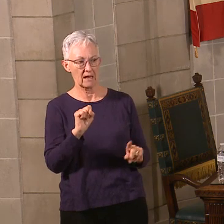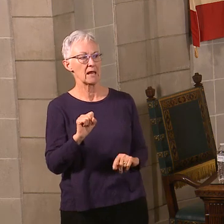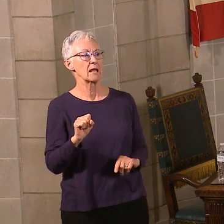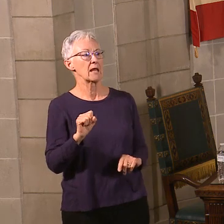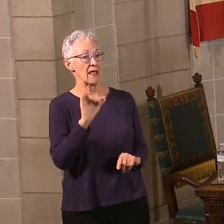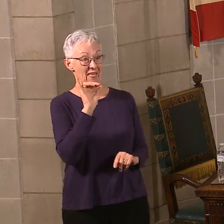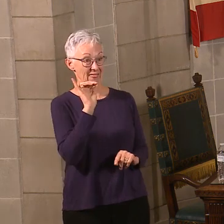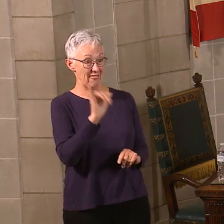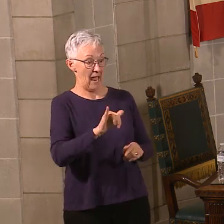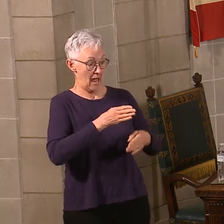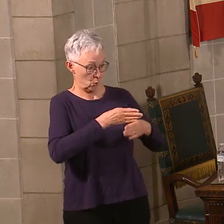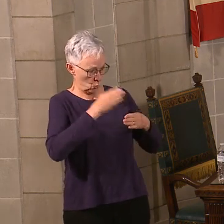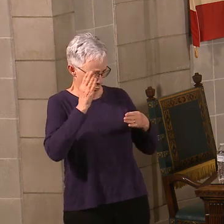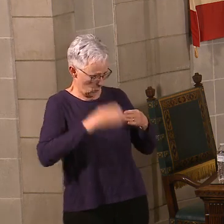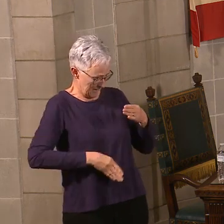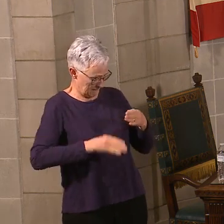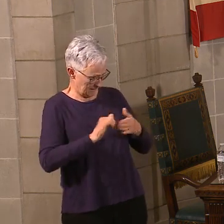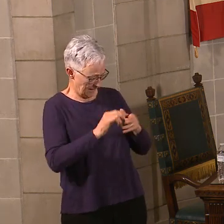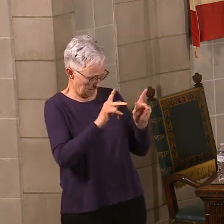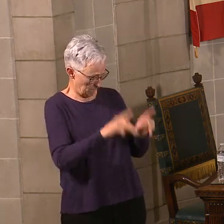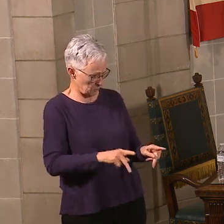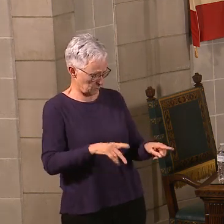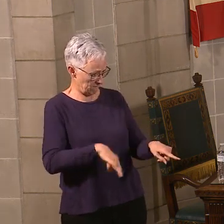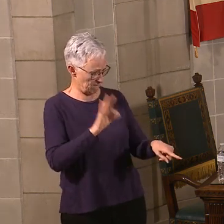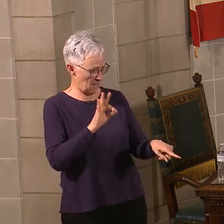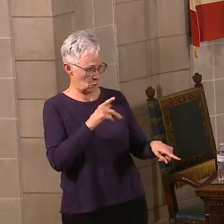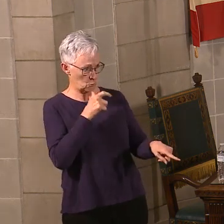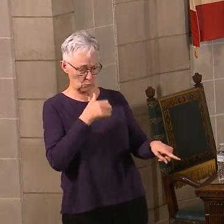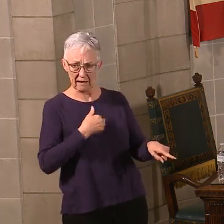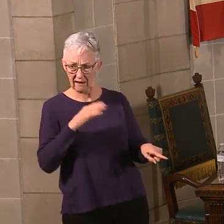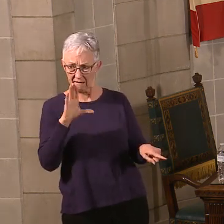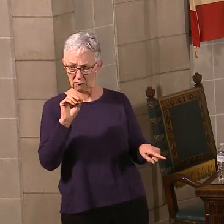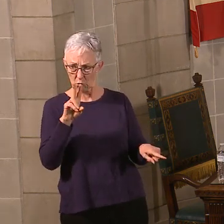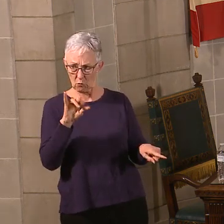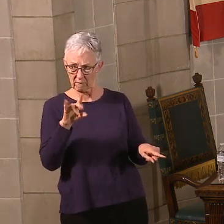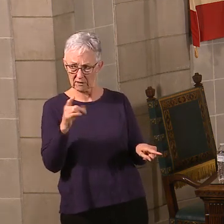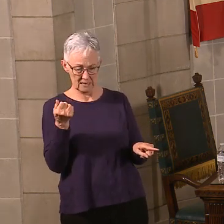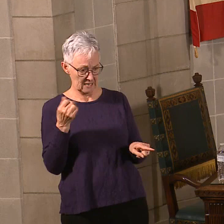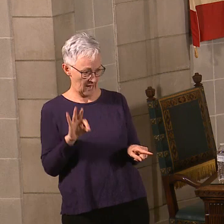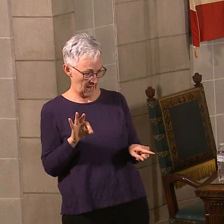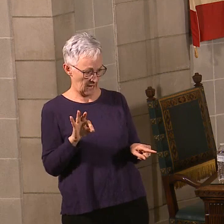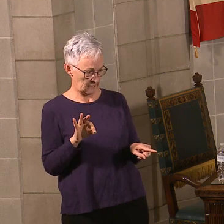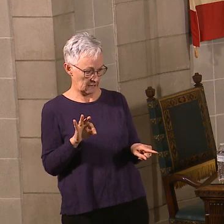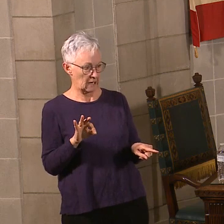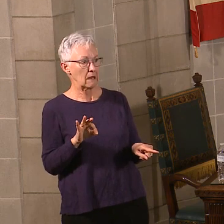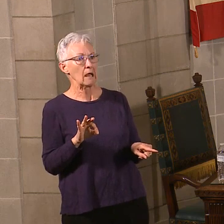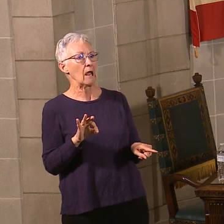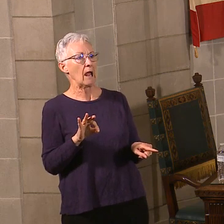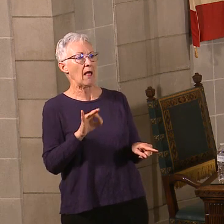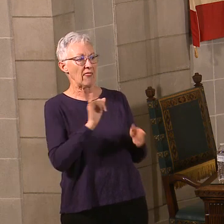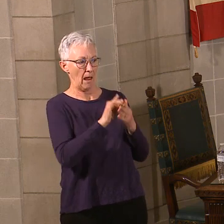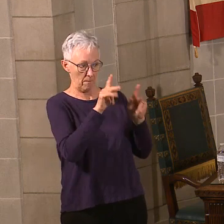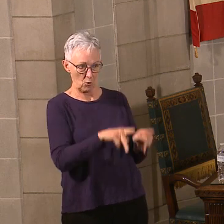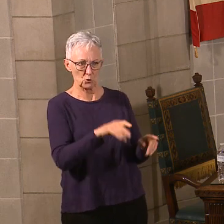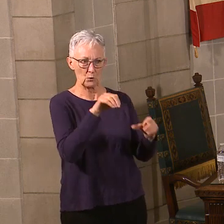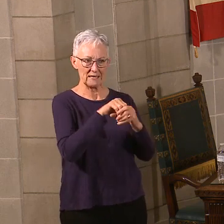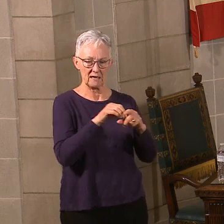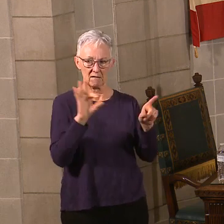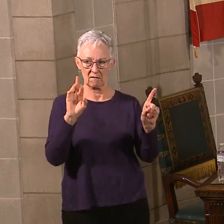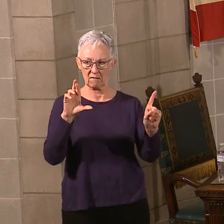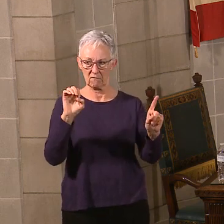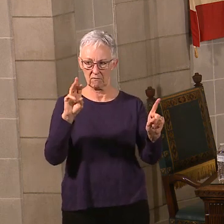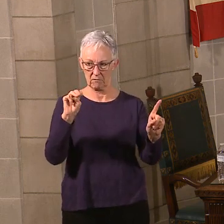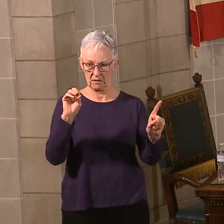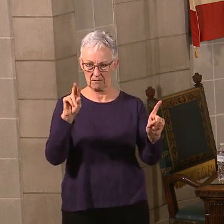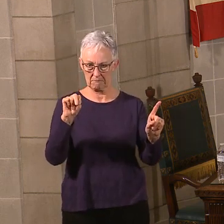over that weekend, because that person had been in Fremont, to go to spring break early, starting March 9th. So